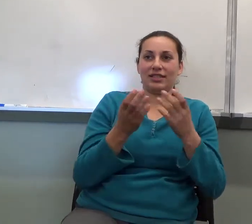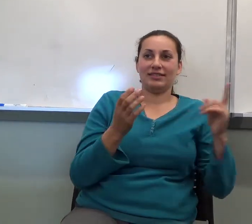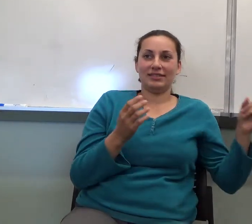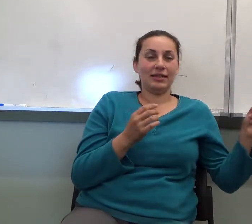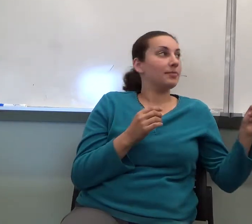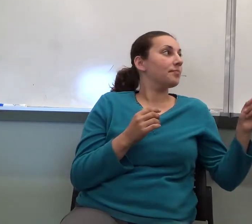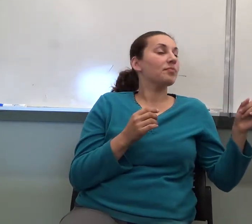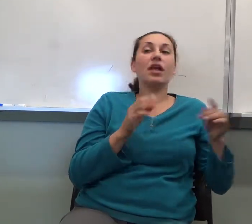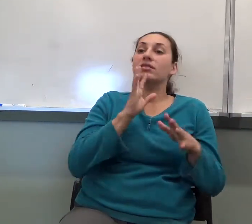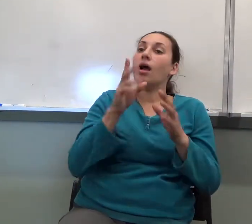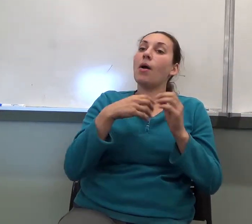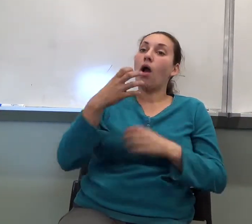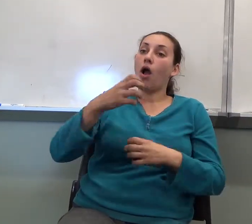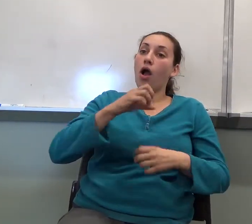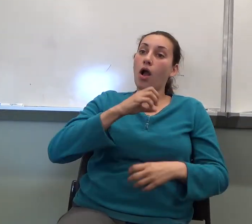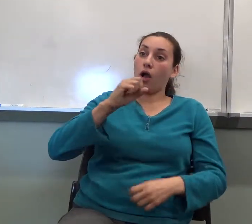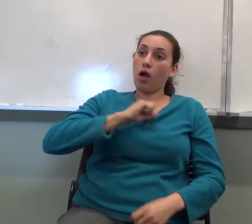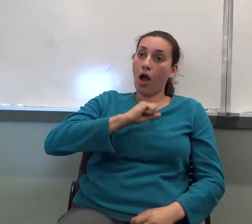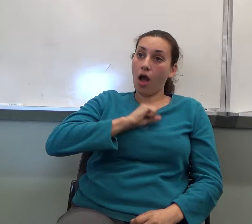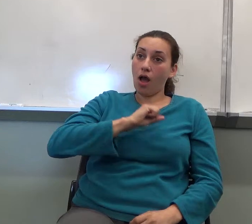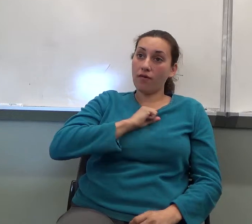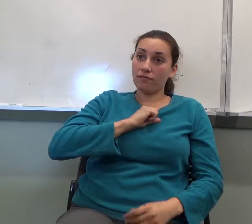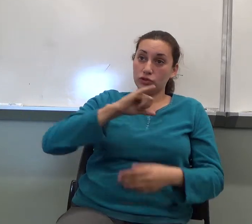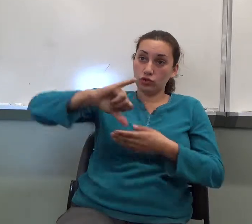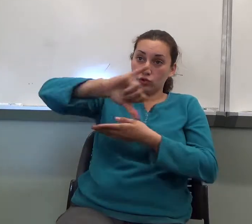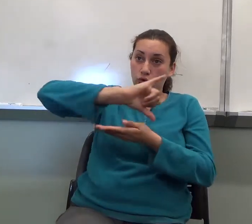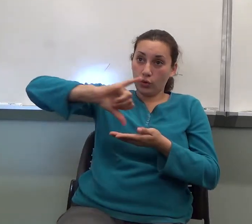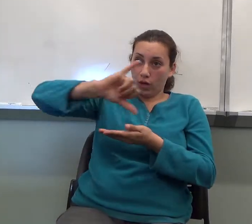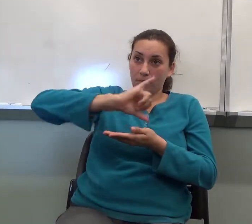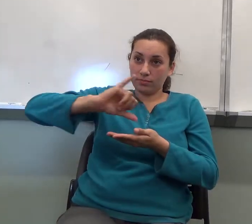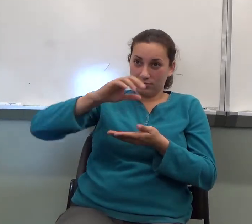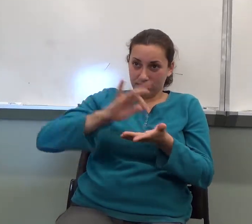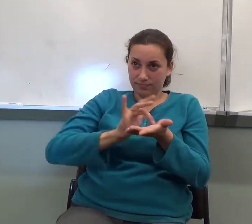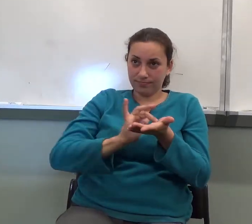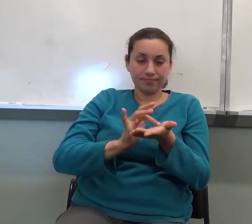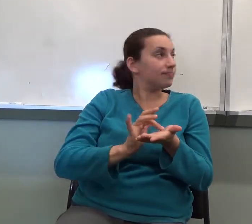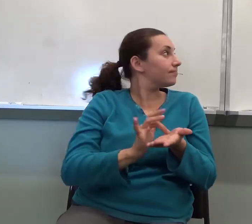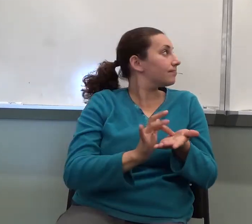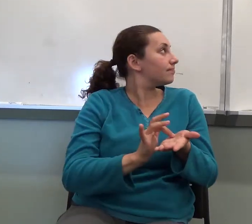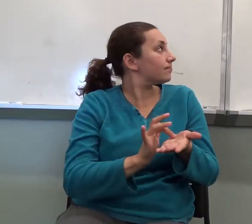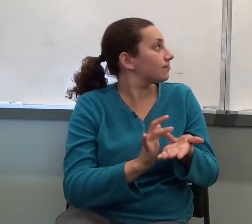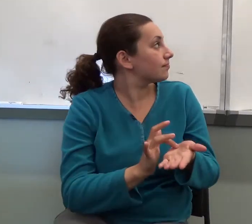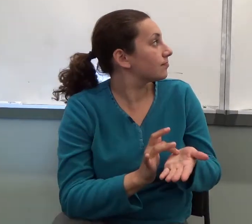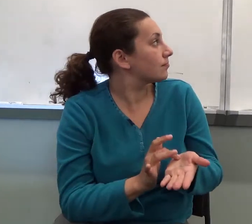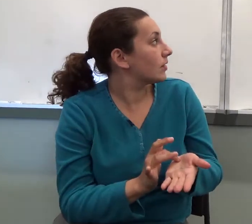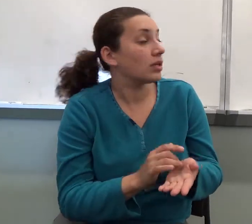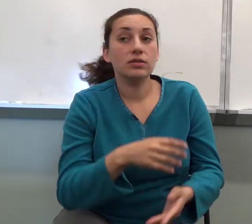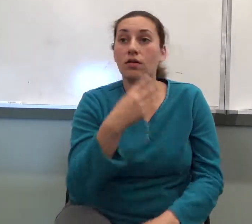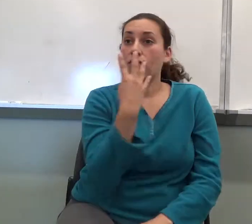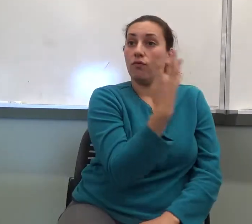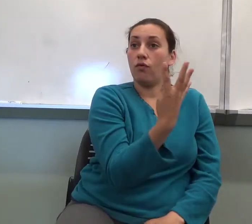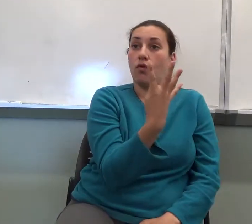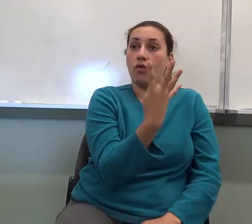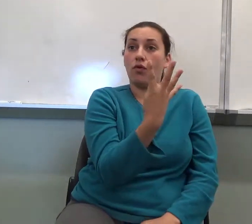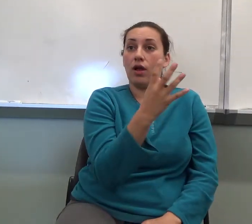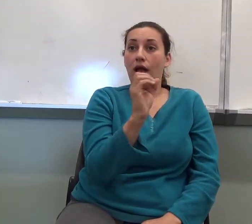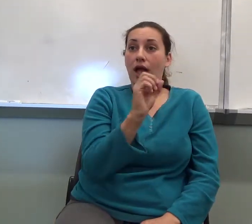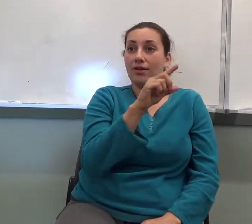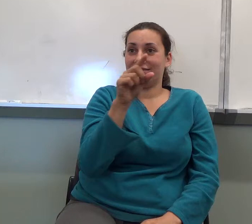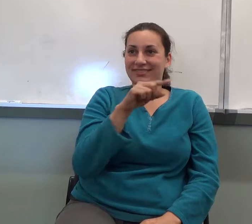How many mLs? Okay, because it's between 2 systems, the prefix line's not going to help us at all. We have